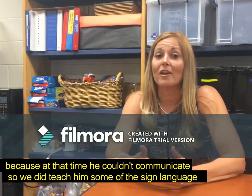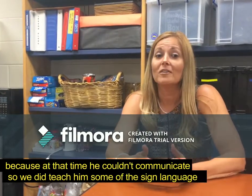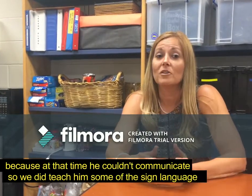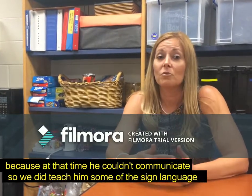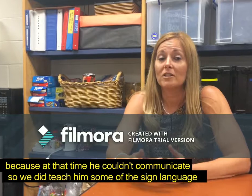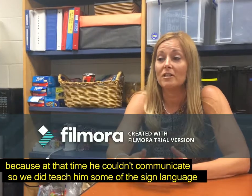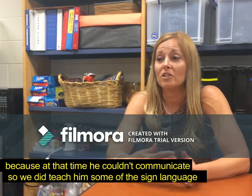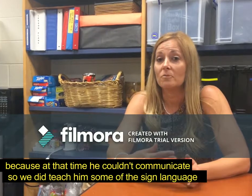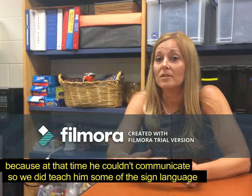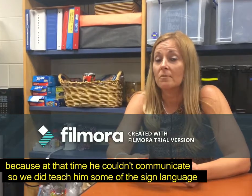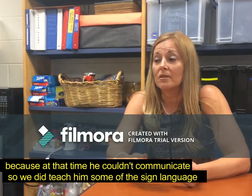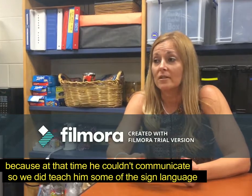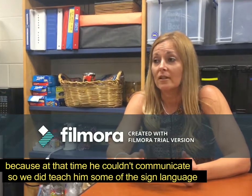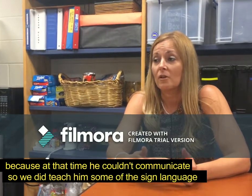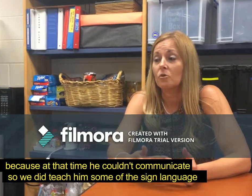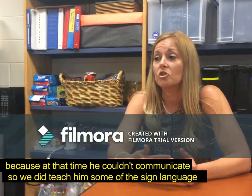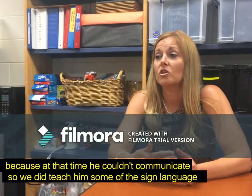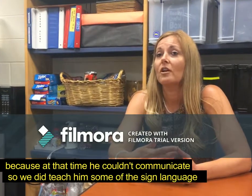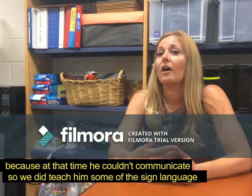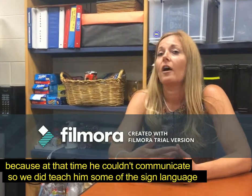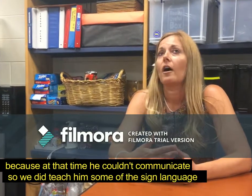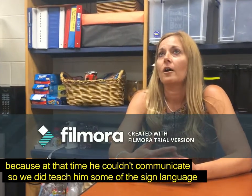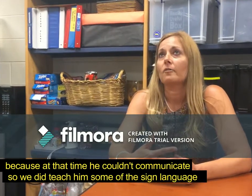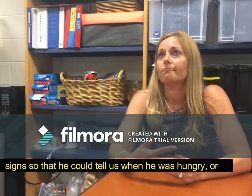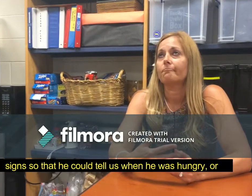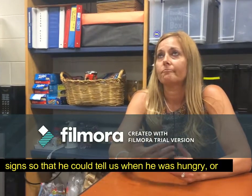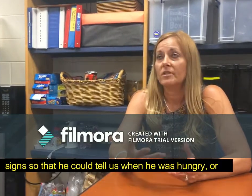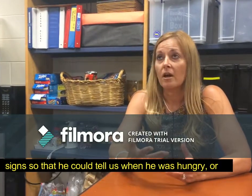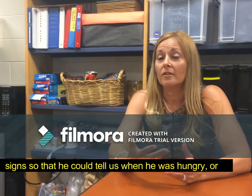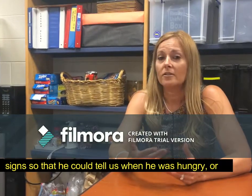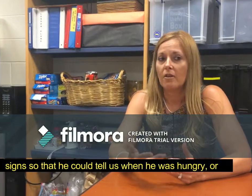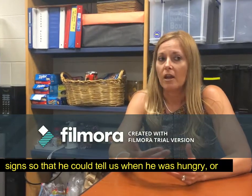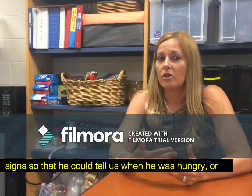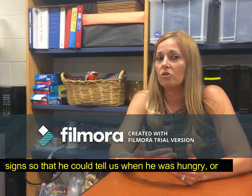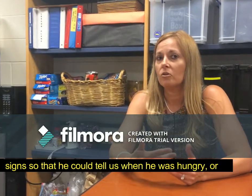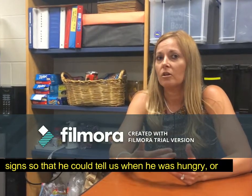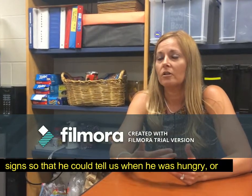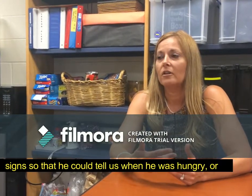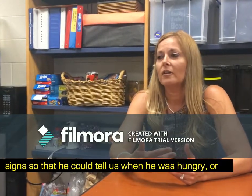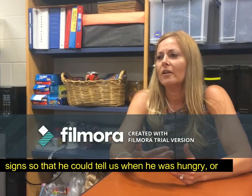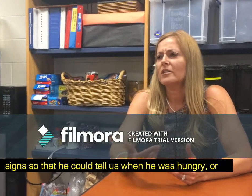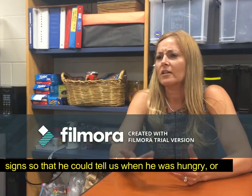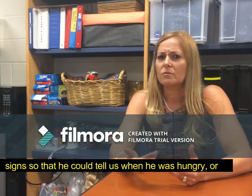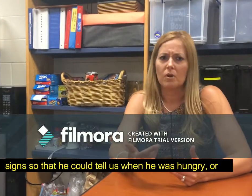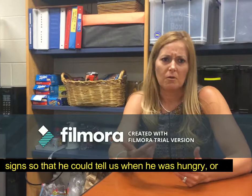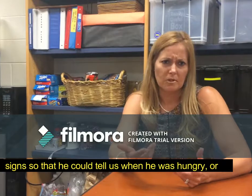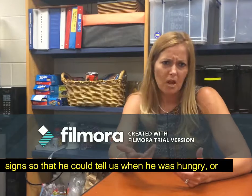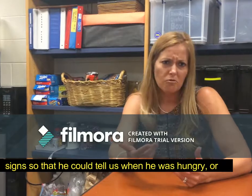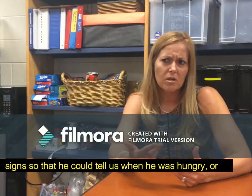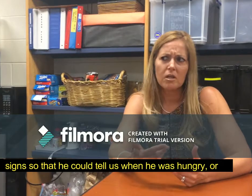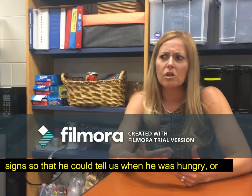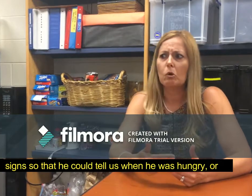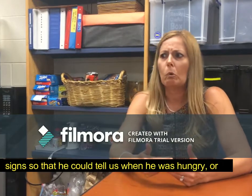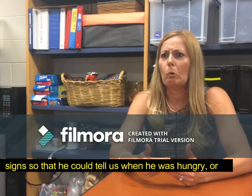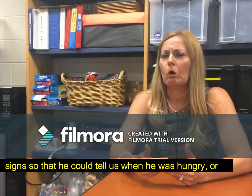communicate. So we did teach him some of the sign language signs so that he could tell us when he was hungry,